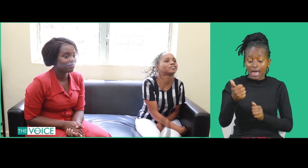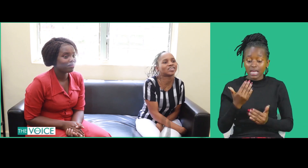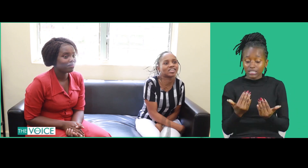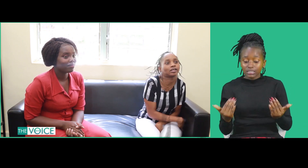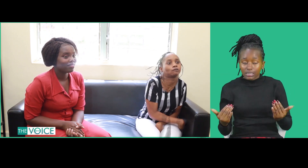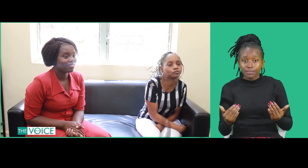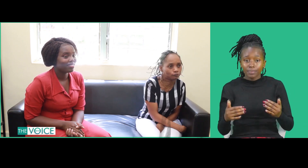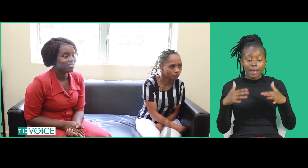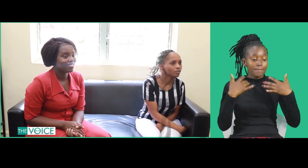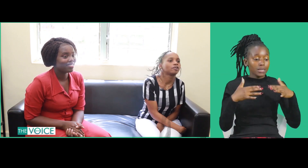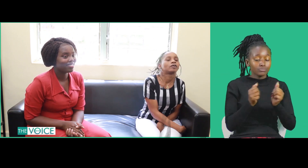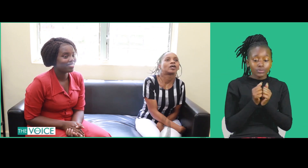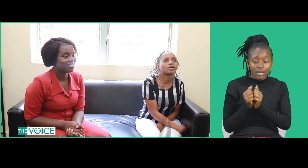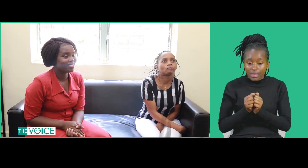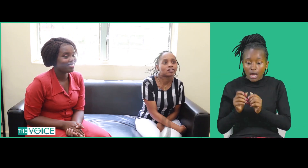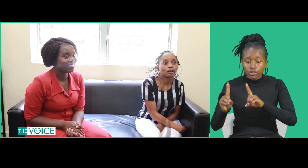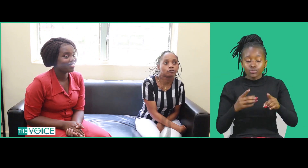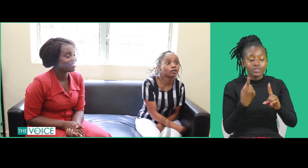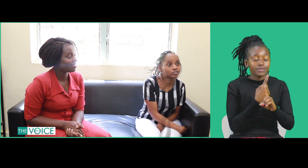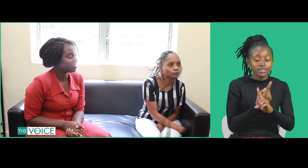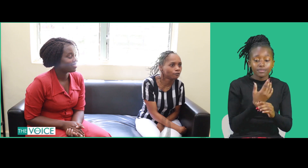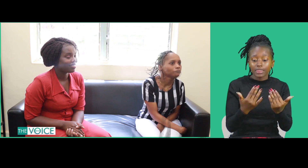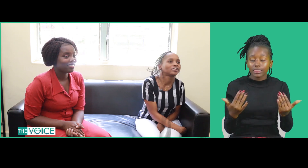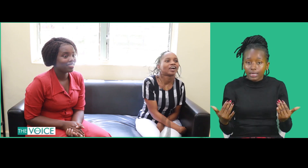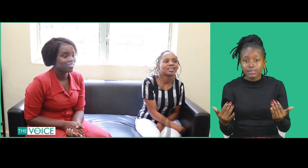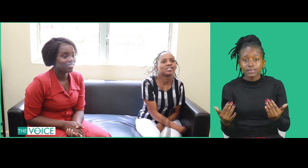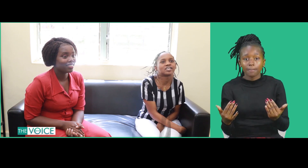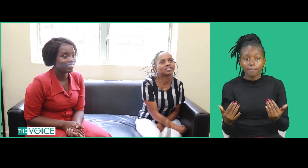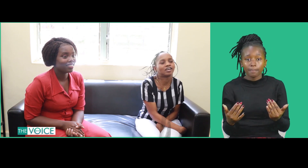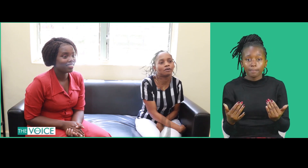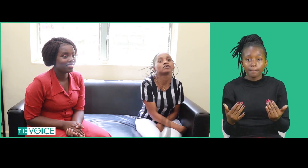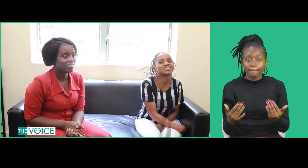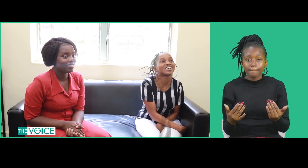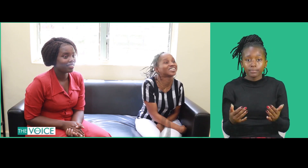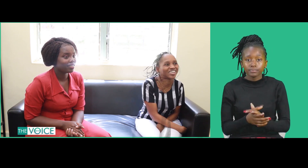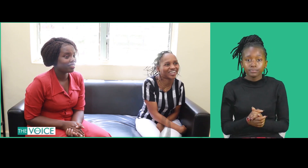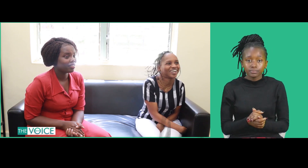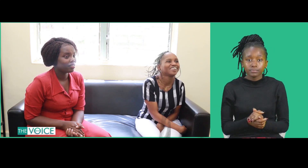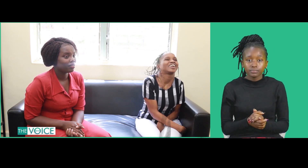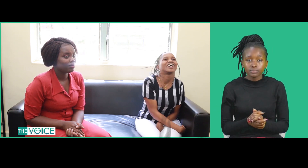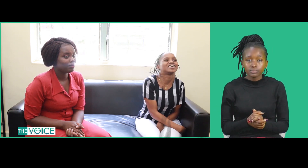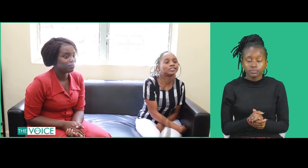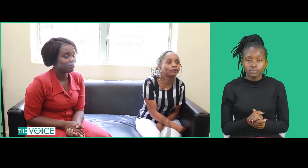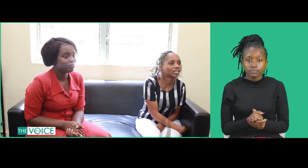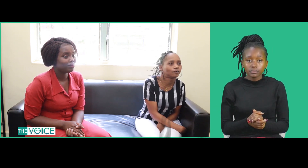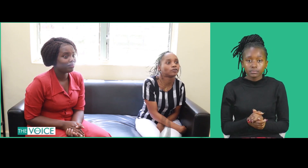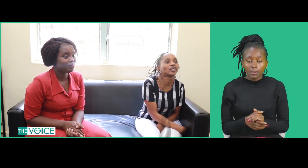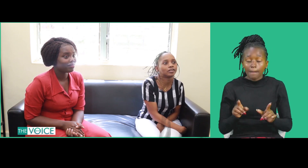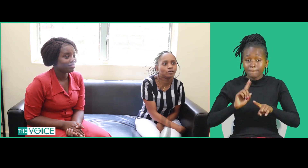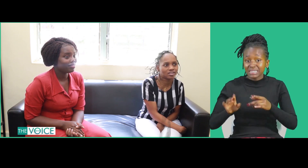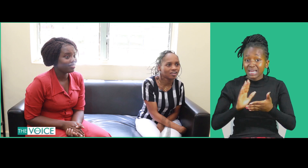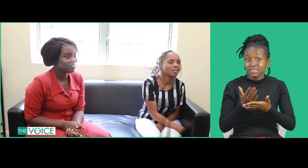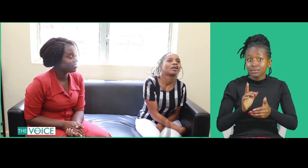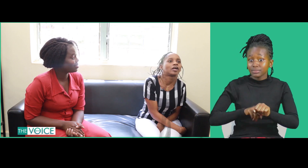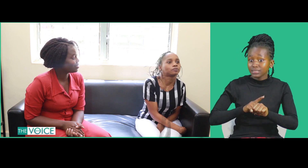doing everything they could do. And what I could not do, I was just there and looking what they